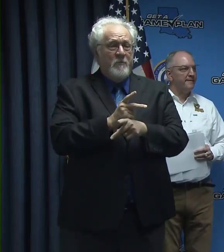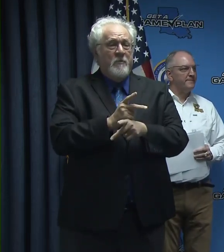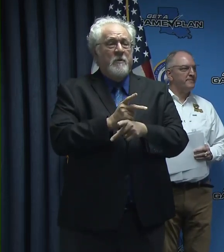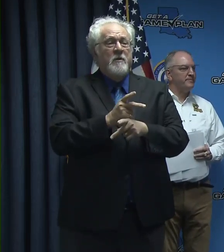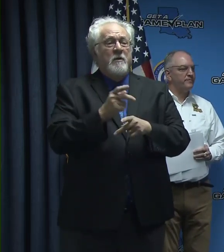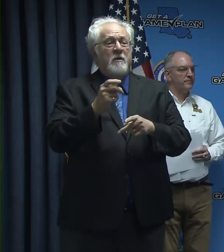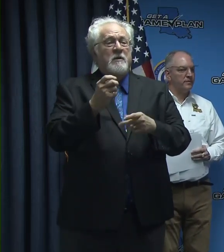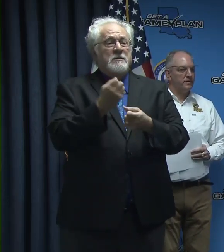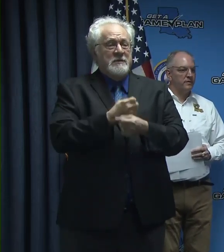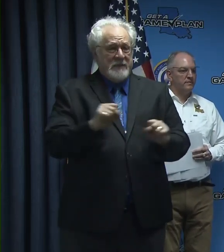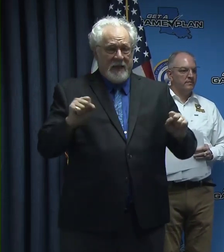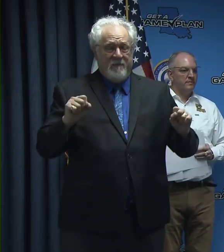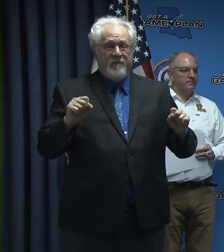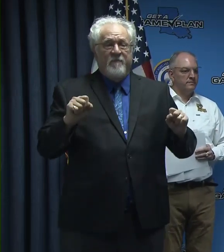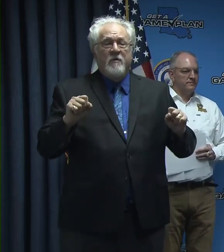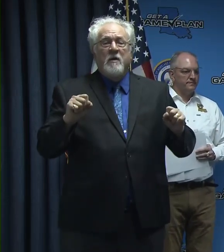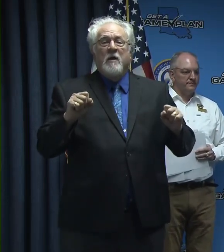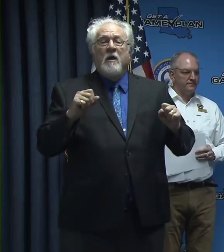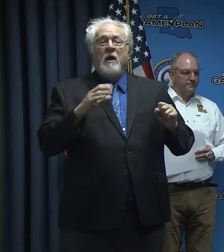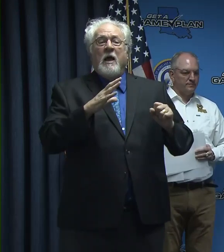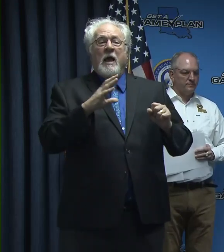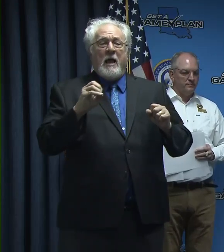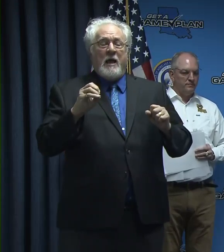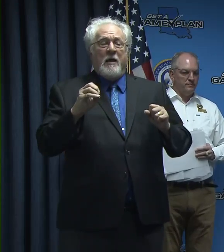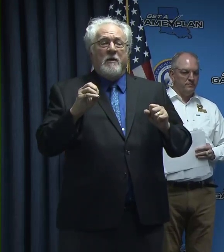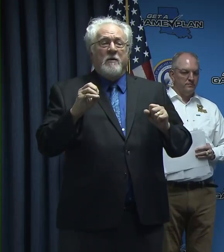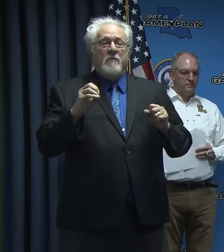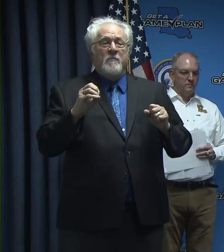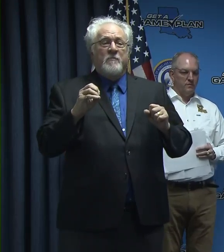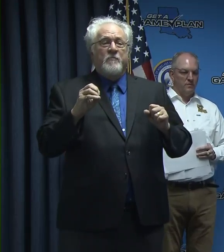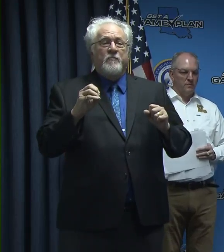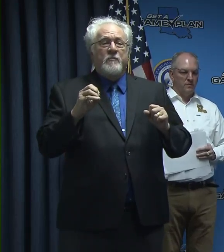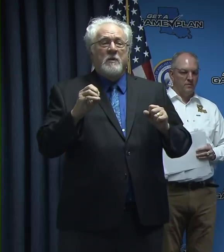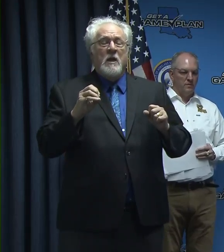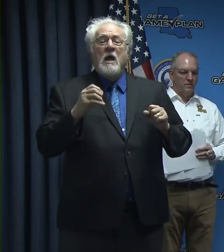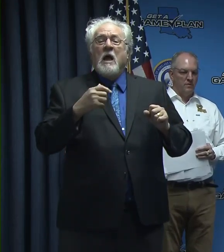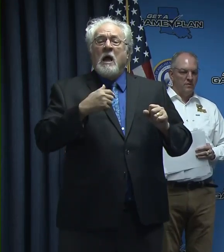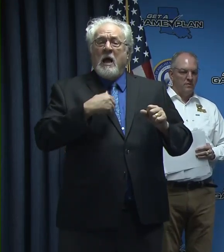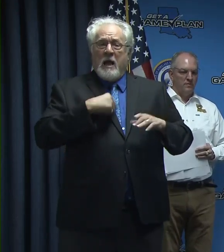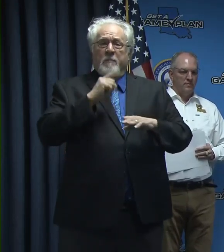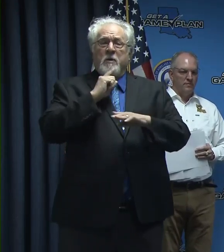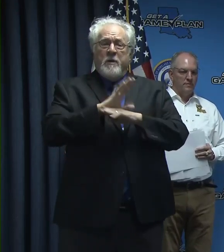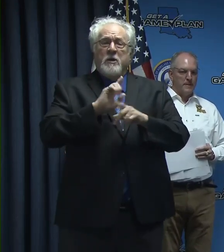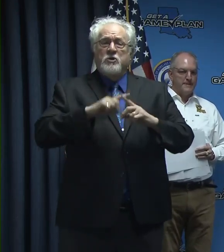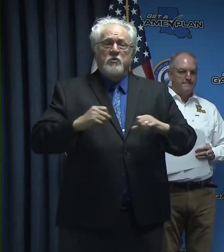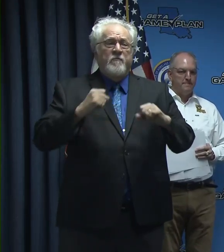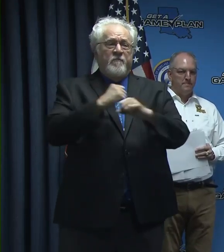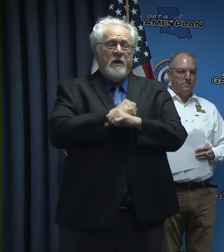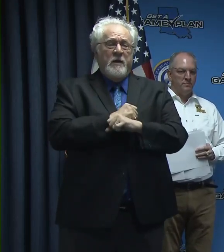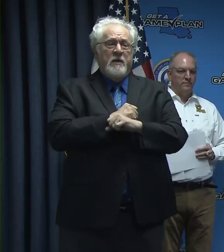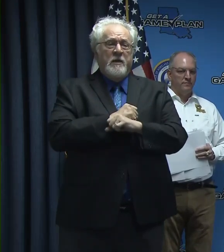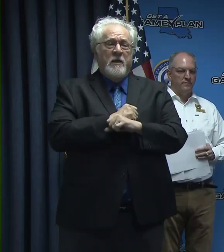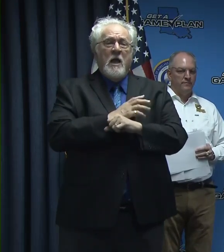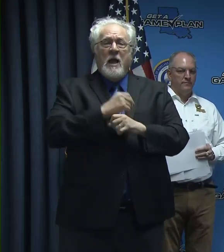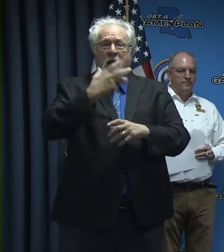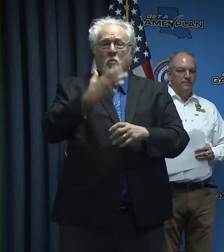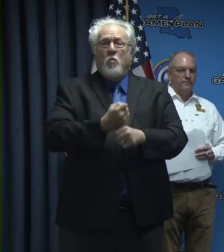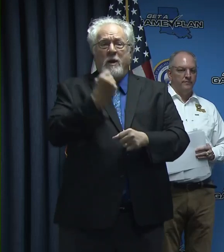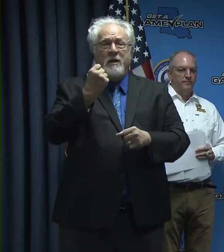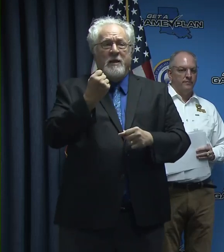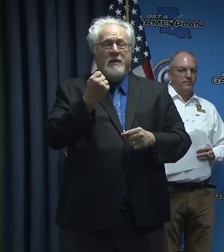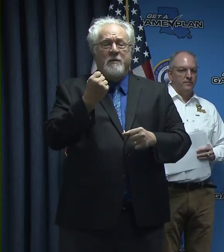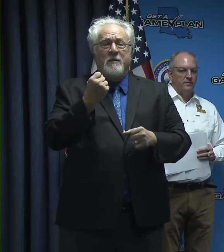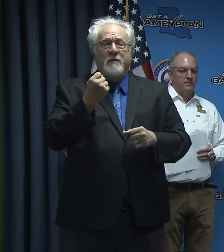safe. And in that, I've been committed to fighting and winning